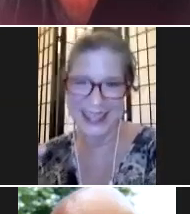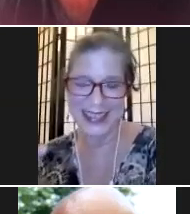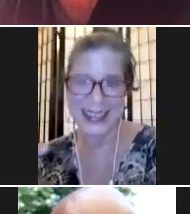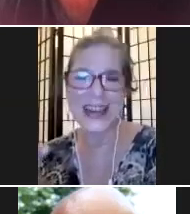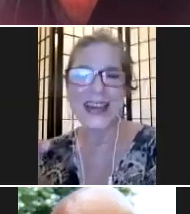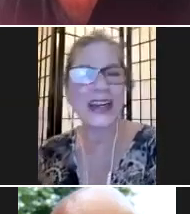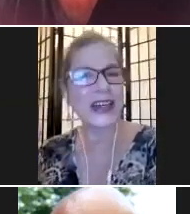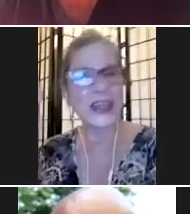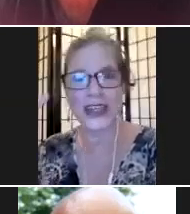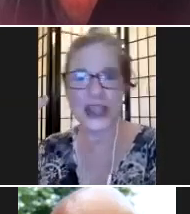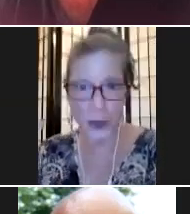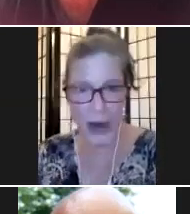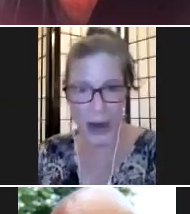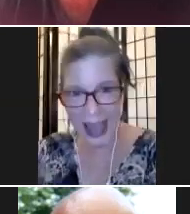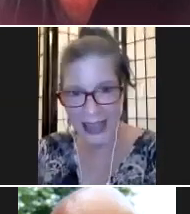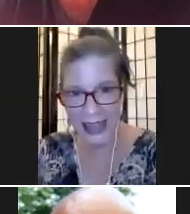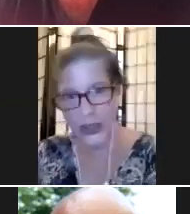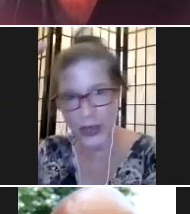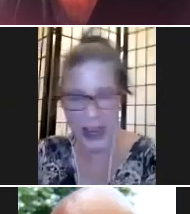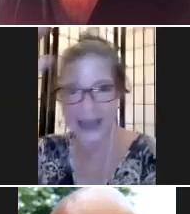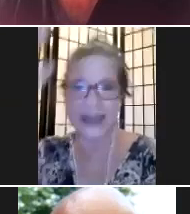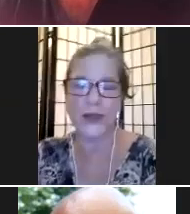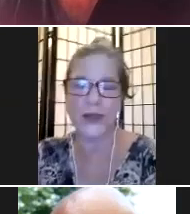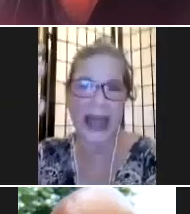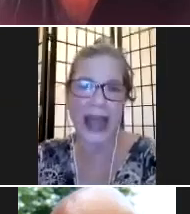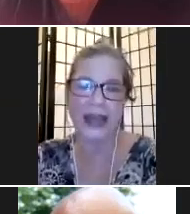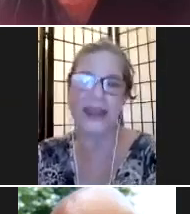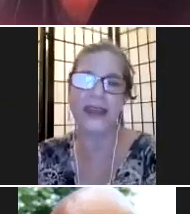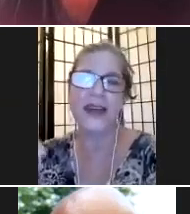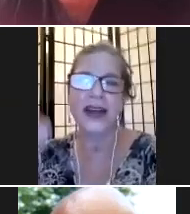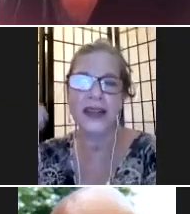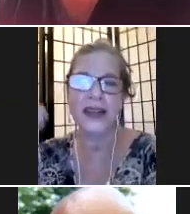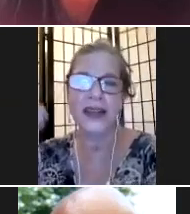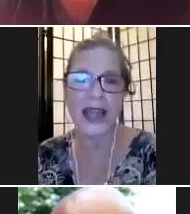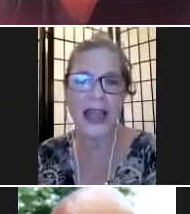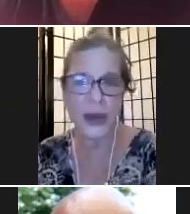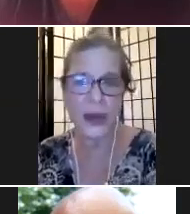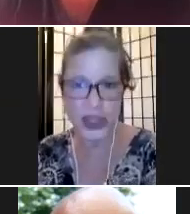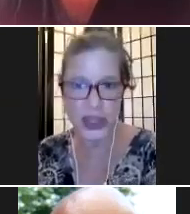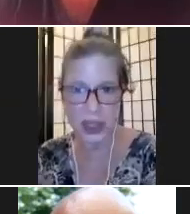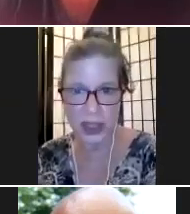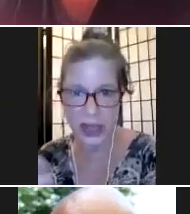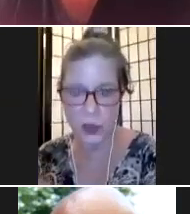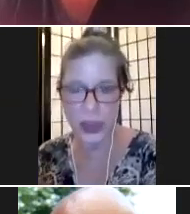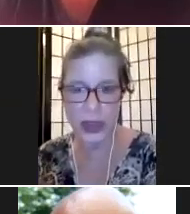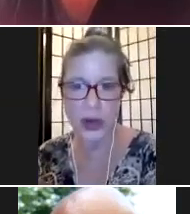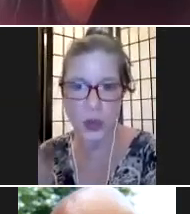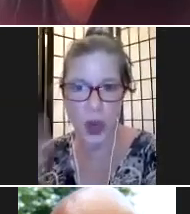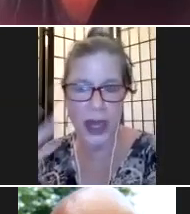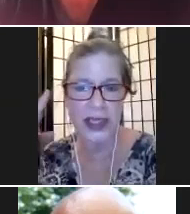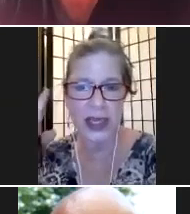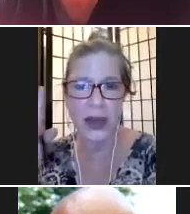Oh, that's funny. Because her brain had to think right-handed. The sign language that we